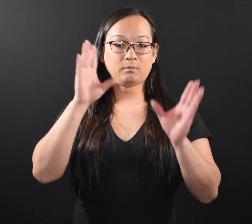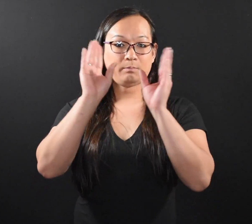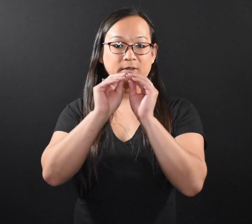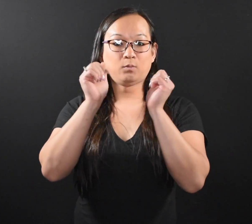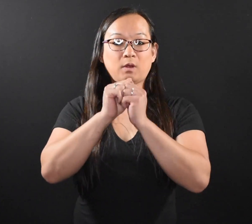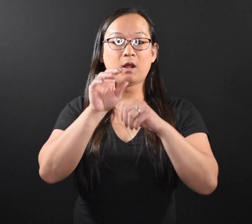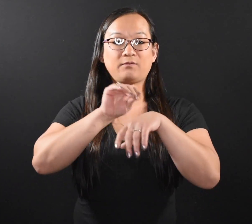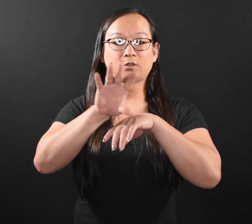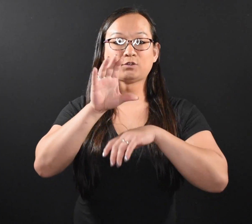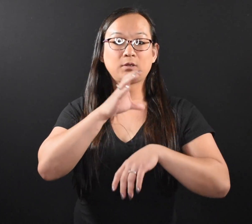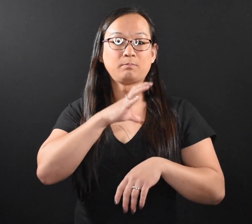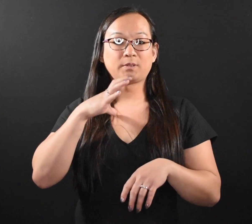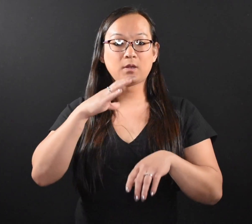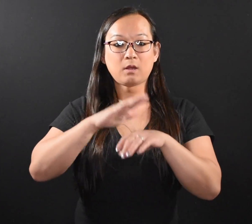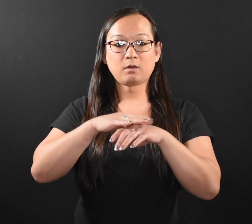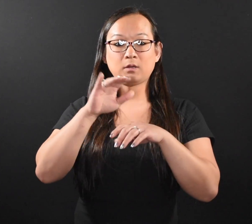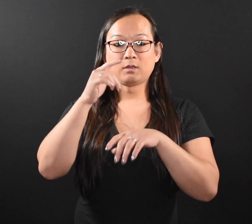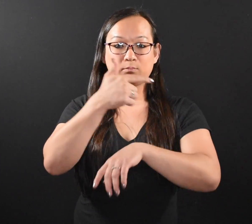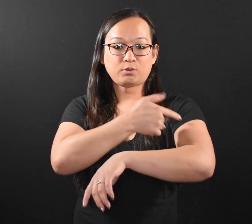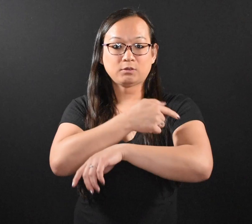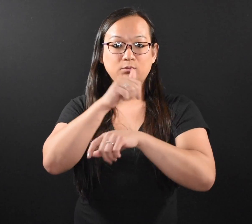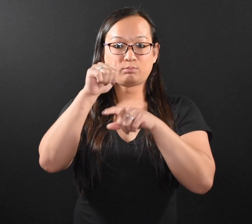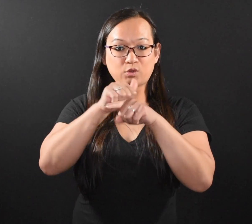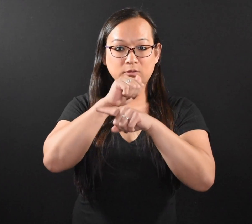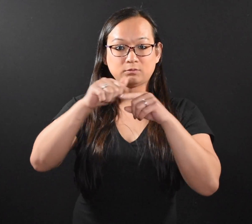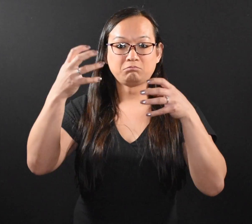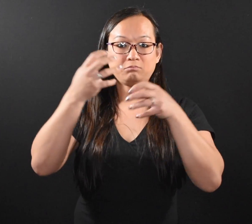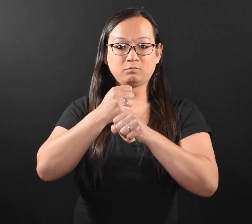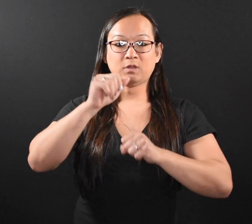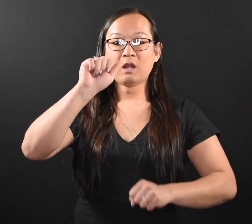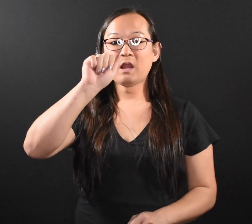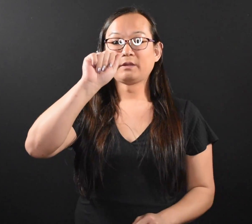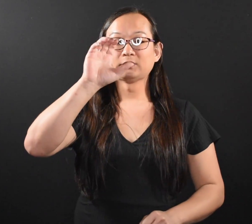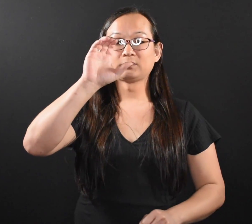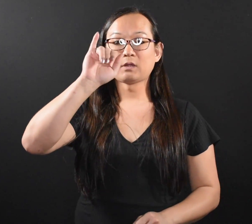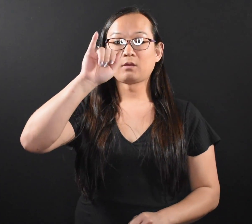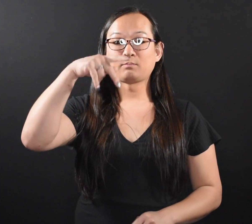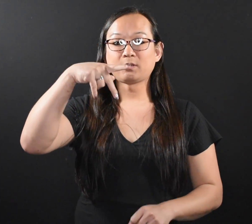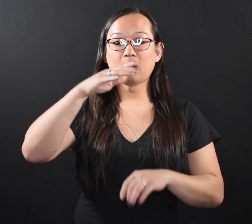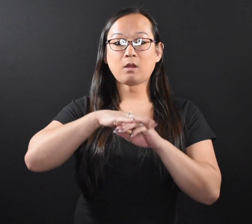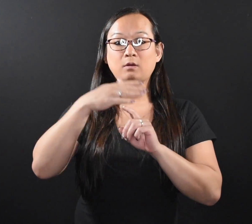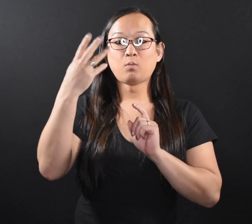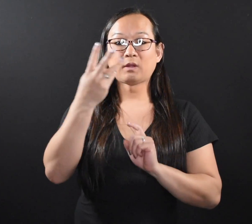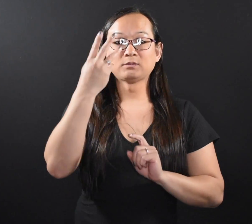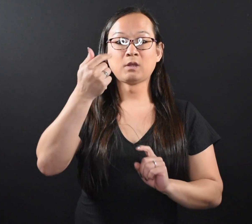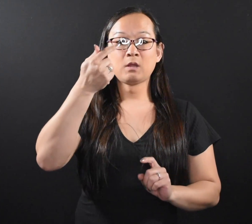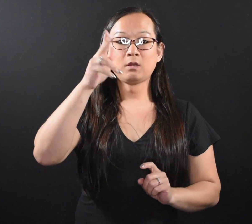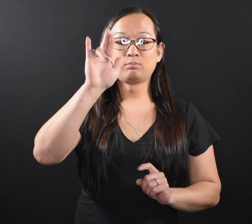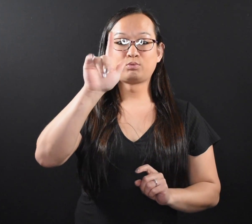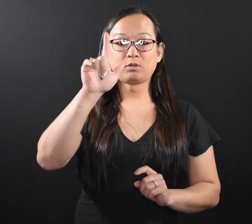CDC will convene a meeting of its Advisory Committee on Immunization Practices, ACIP, on Wednesday, April